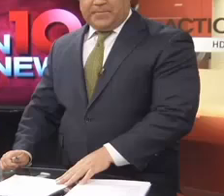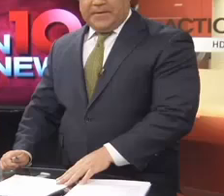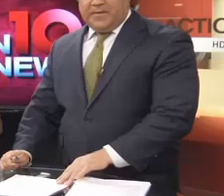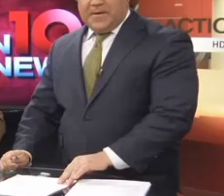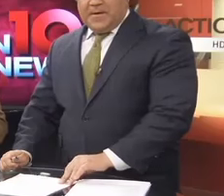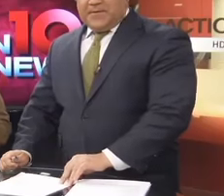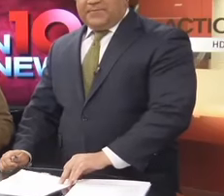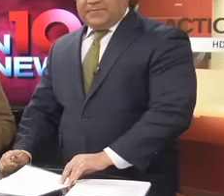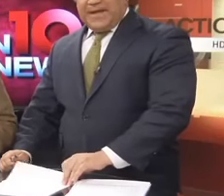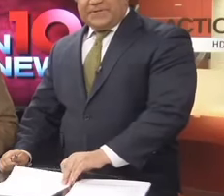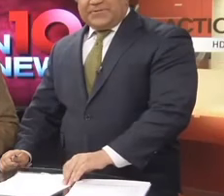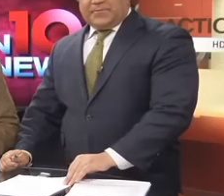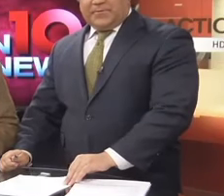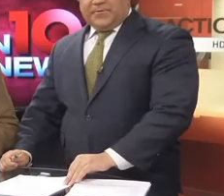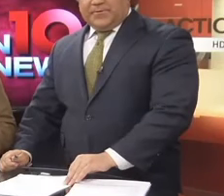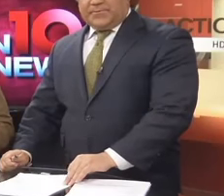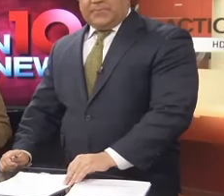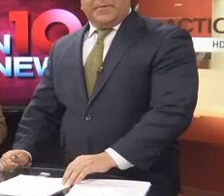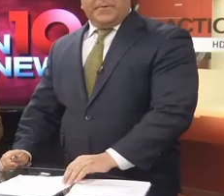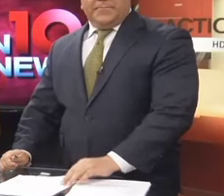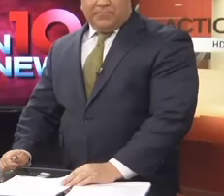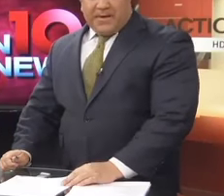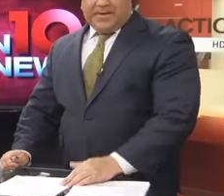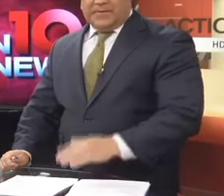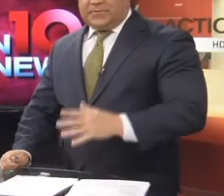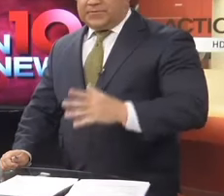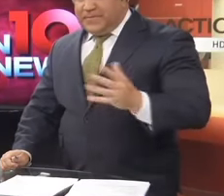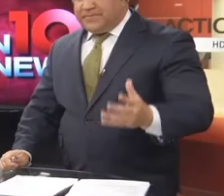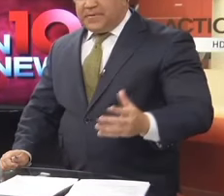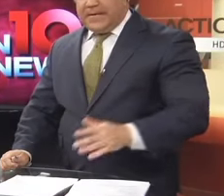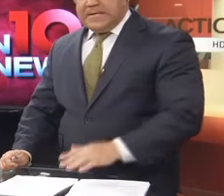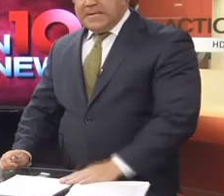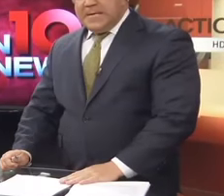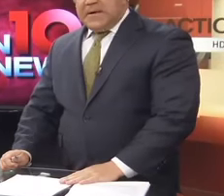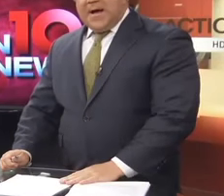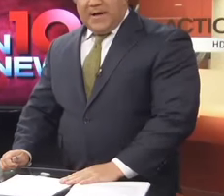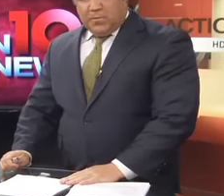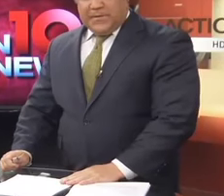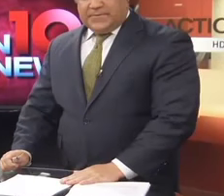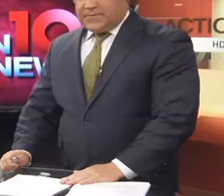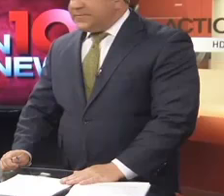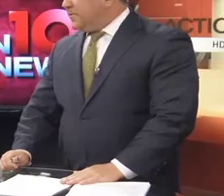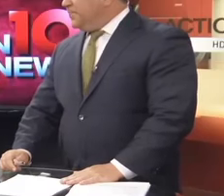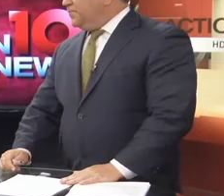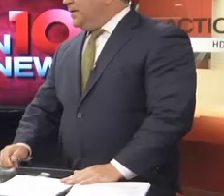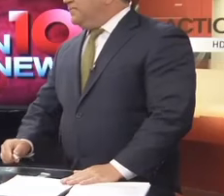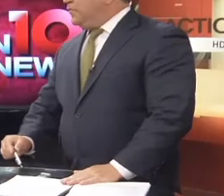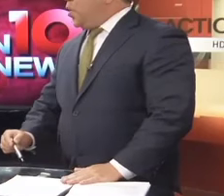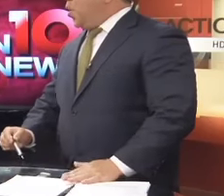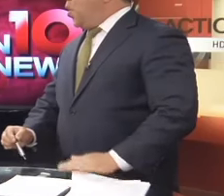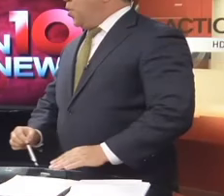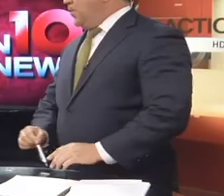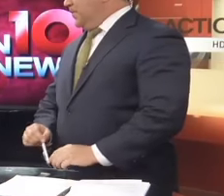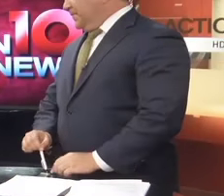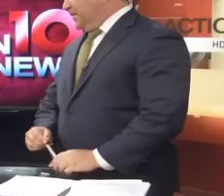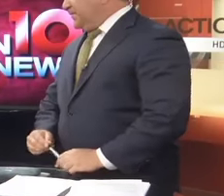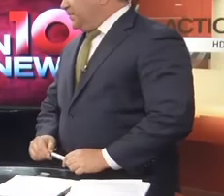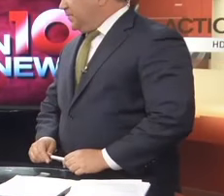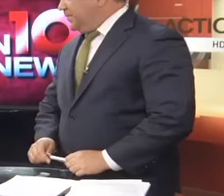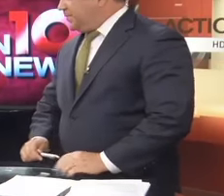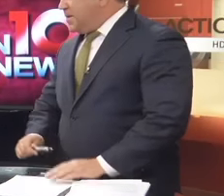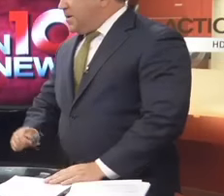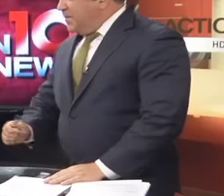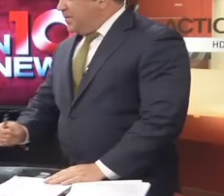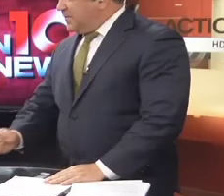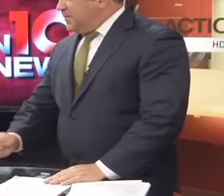responders are prepared. If disaster occurs, they're going to be ready. Street flooding, high winds. They're going to be ready for all of this.